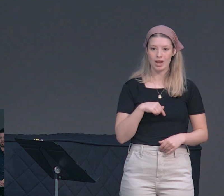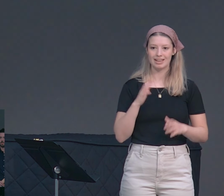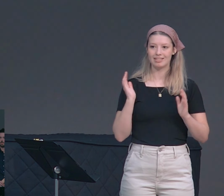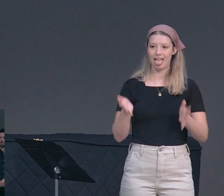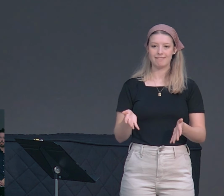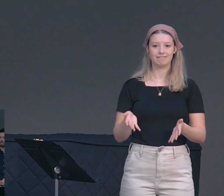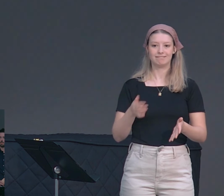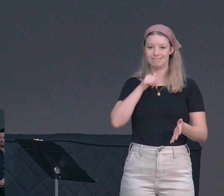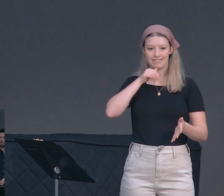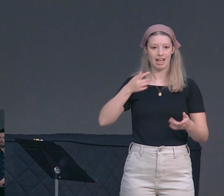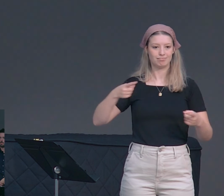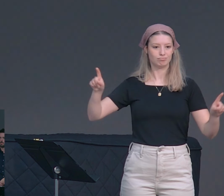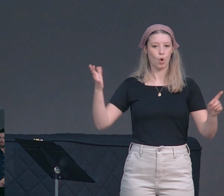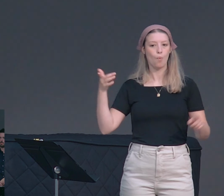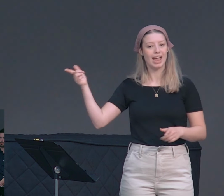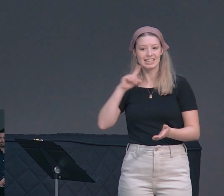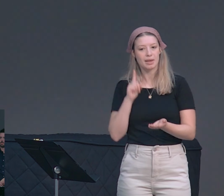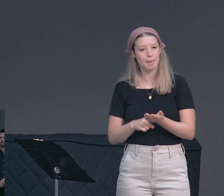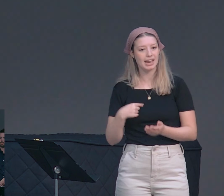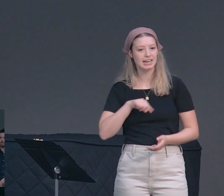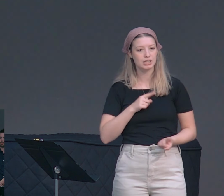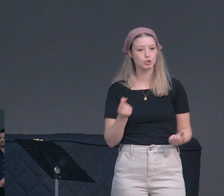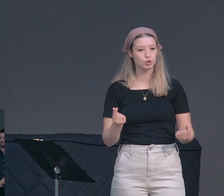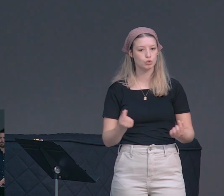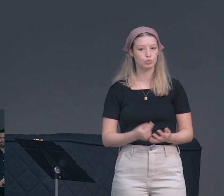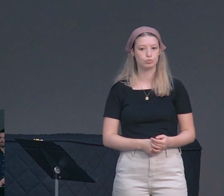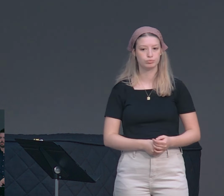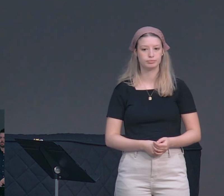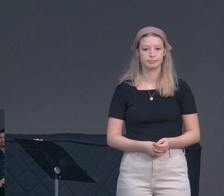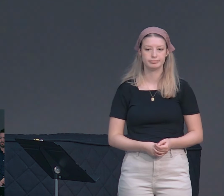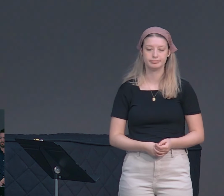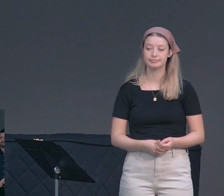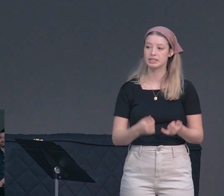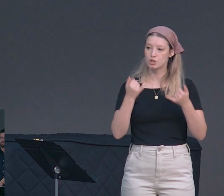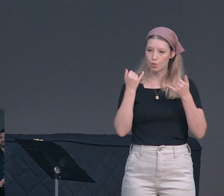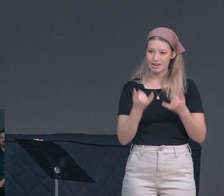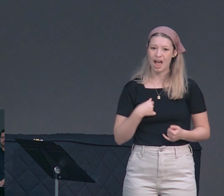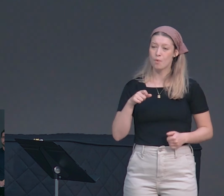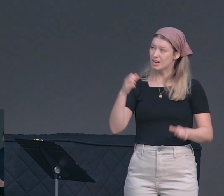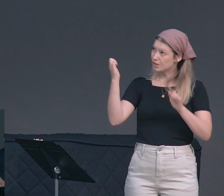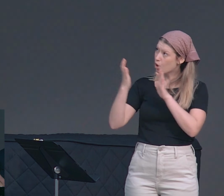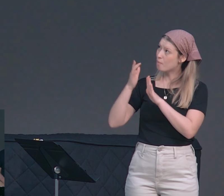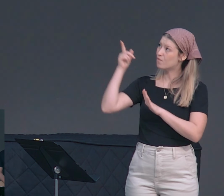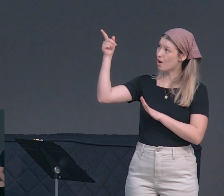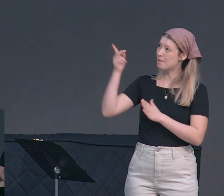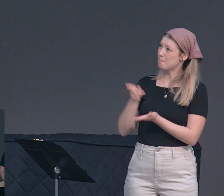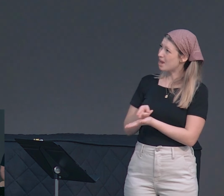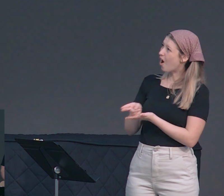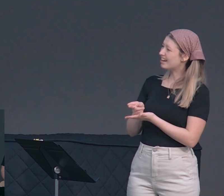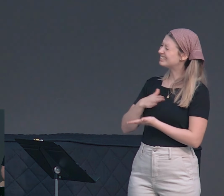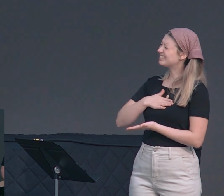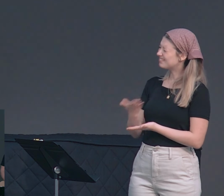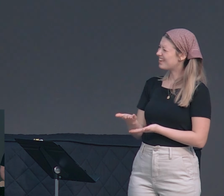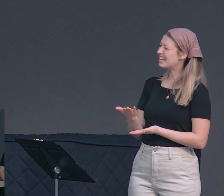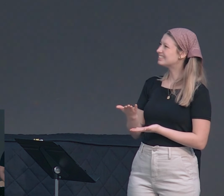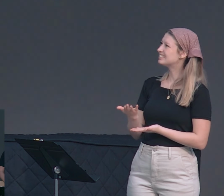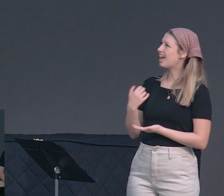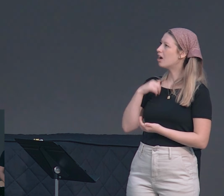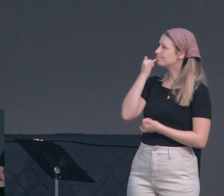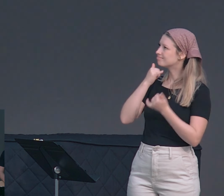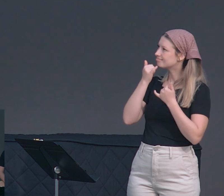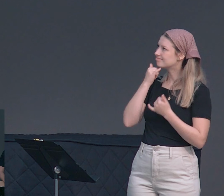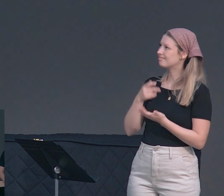us. So we go before God now, honestly, to confess our failures to him, to ask for